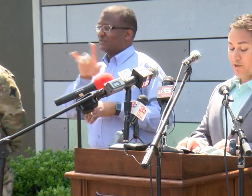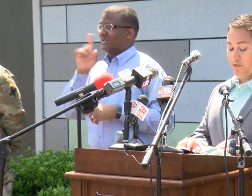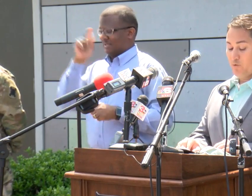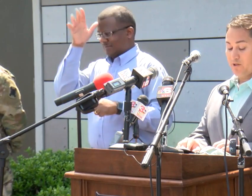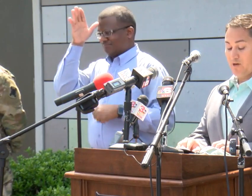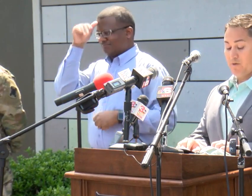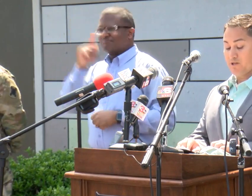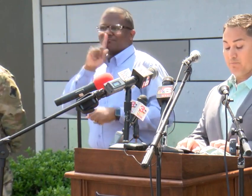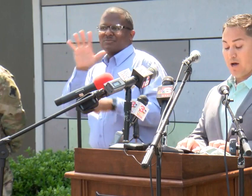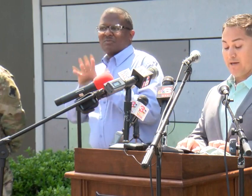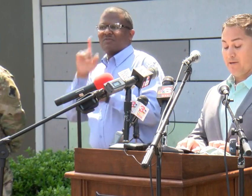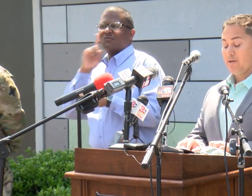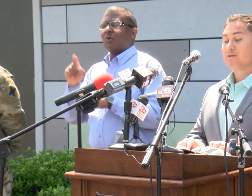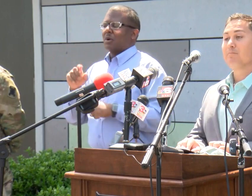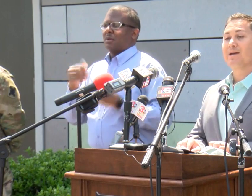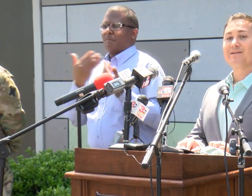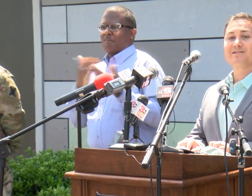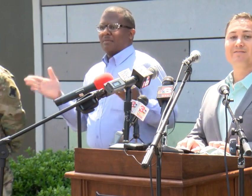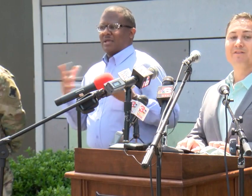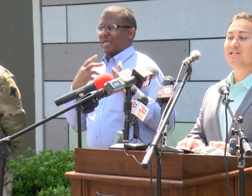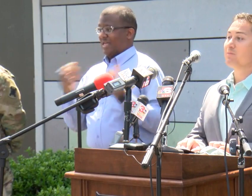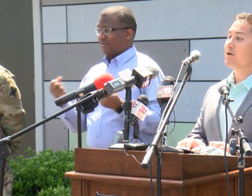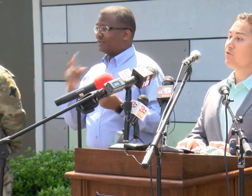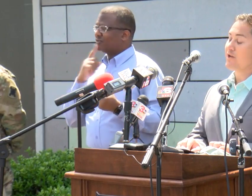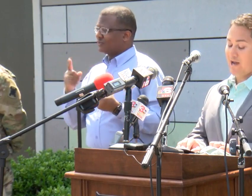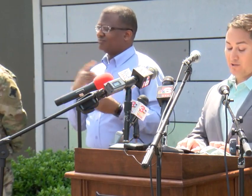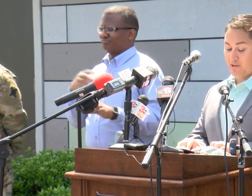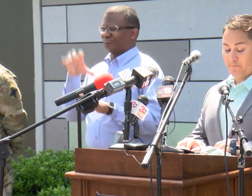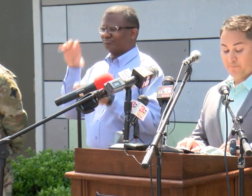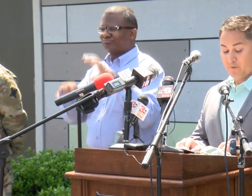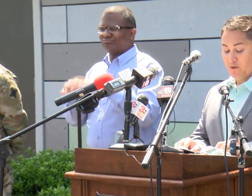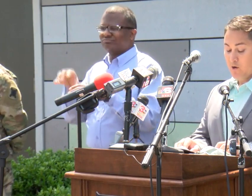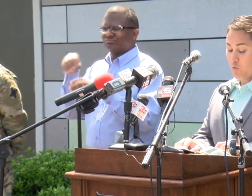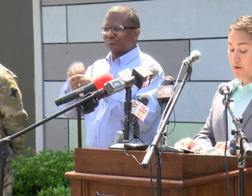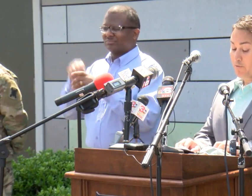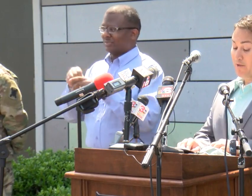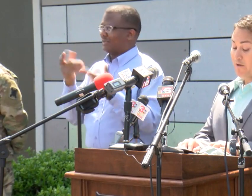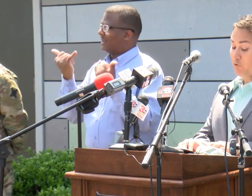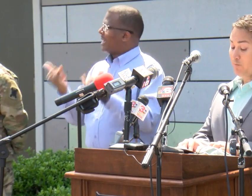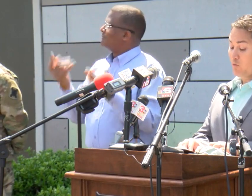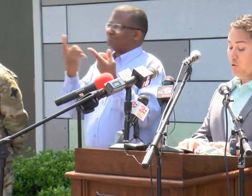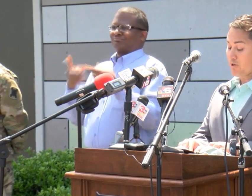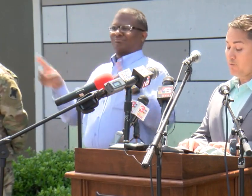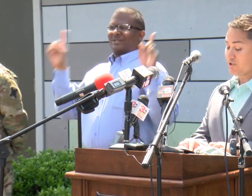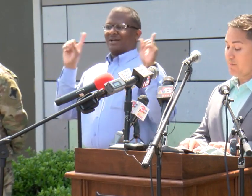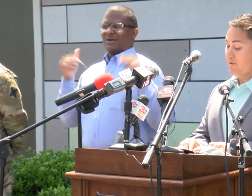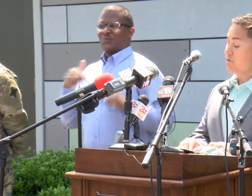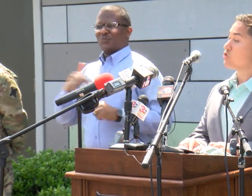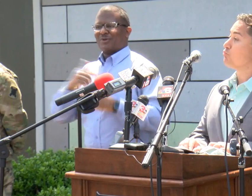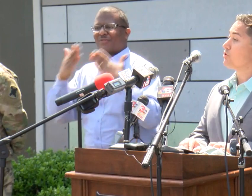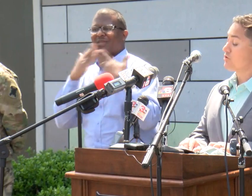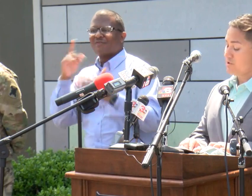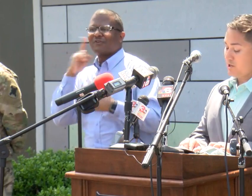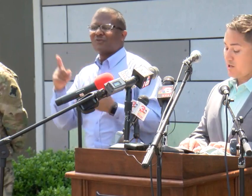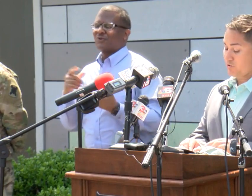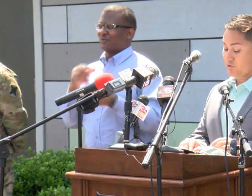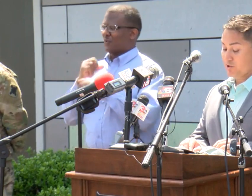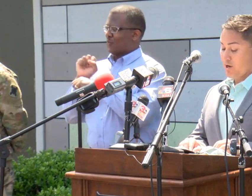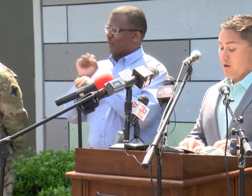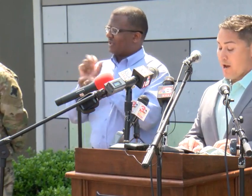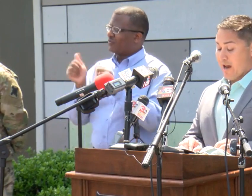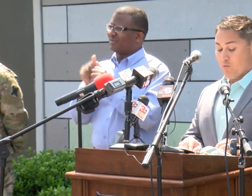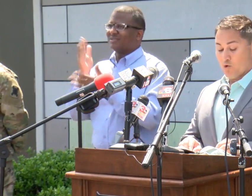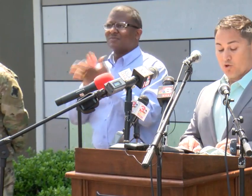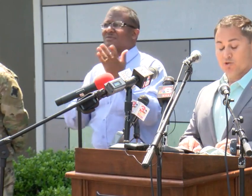and working with the commission body to make this investment a reality. We are thankful to be working with some of the most brilliant